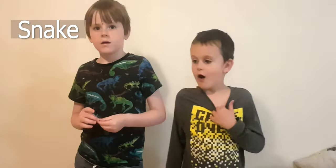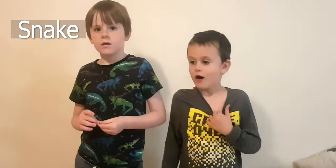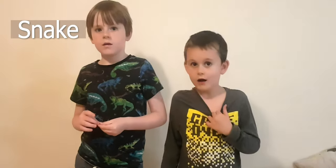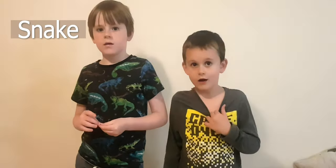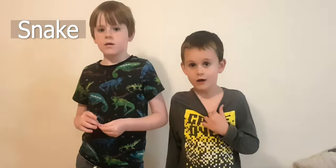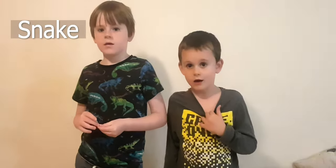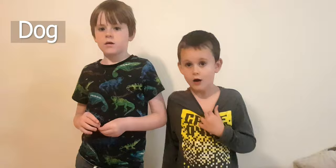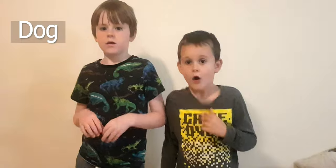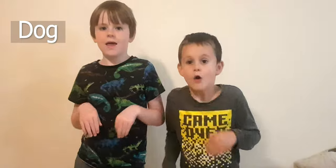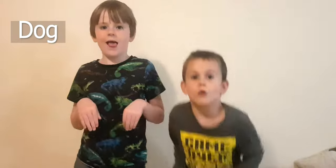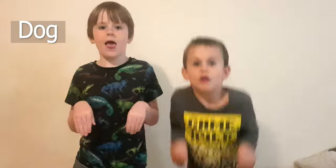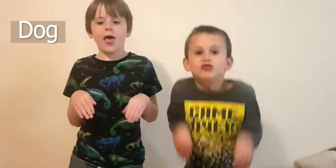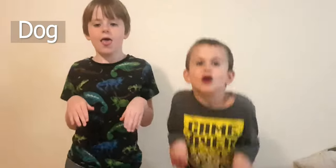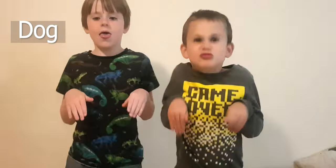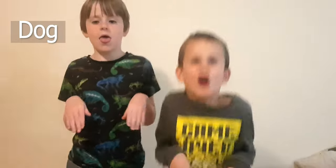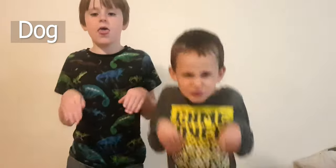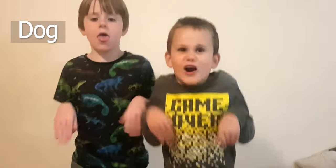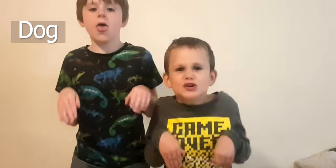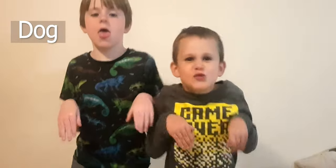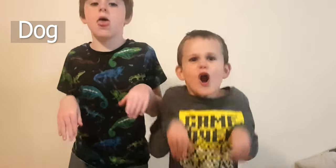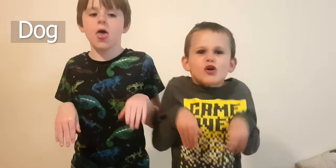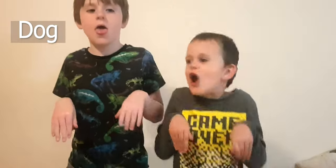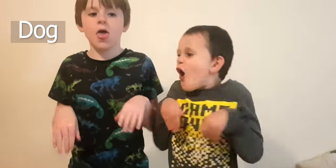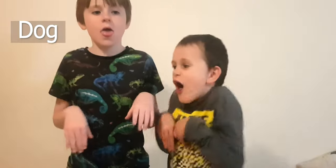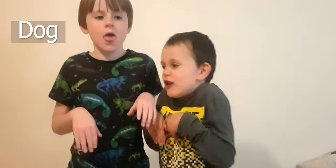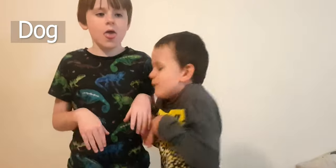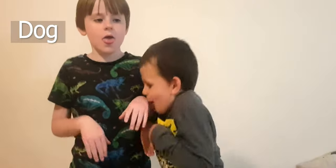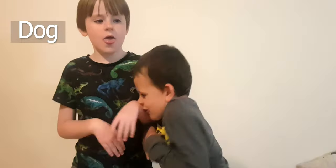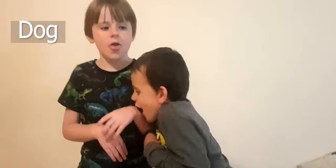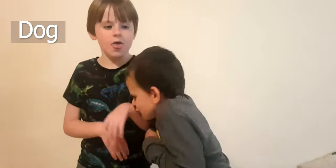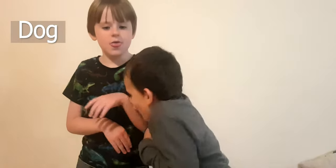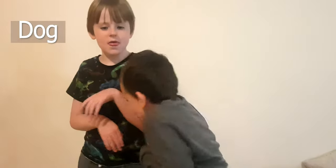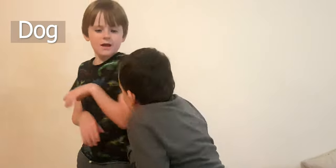dog? Ruff, ruff, ruff, ruff, ruff, ruff, on the bush. Ruff, ruff,